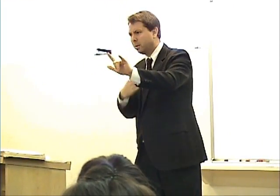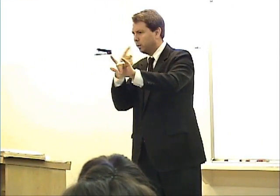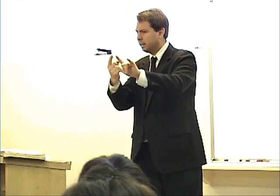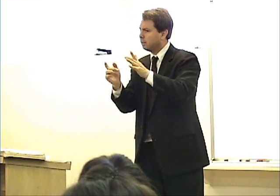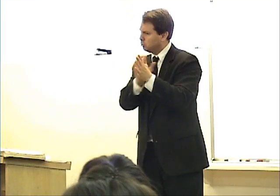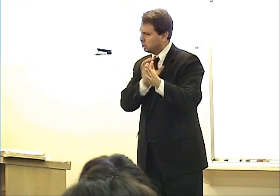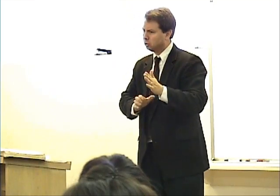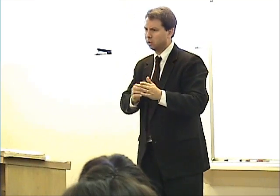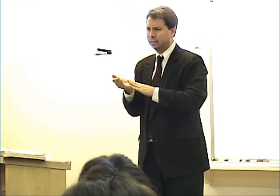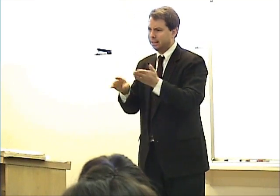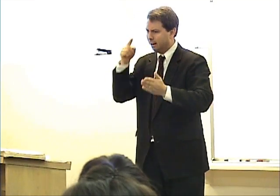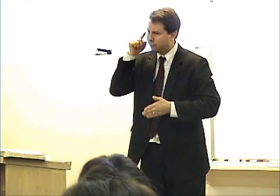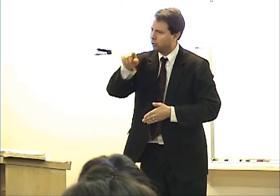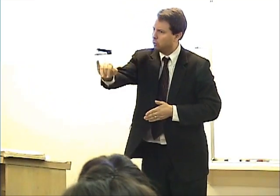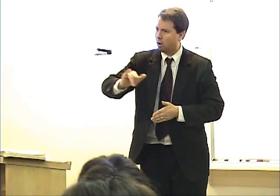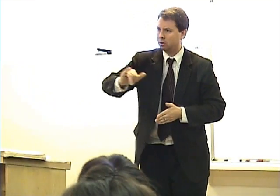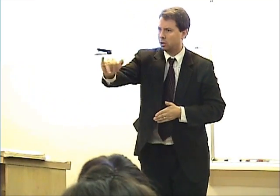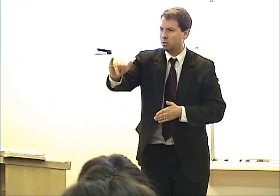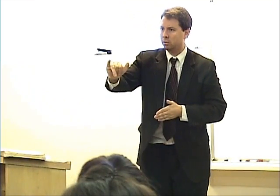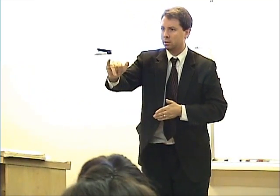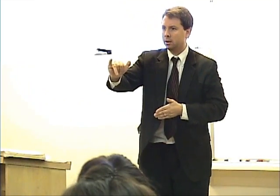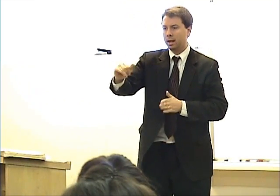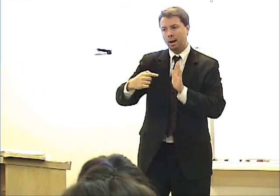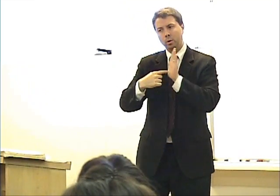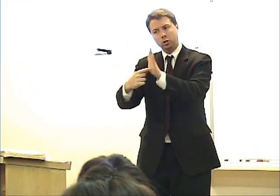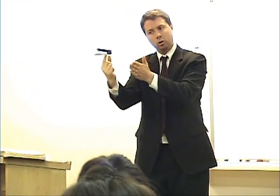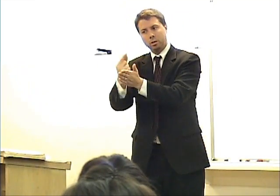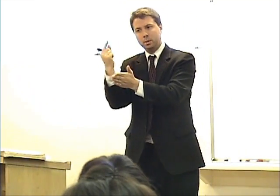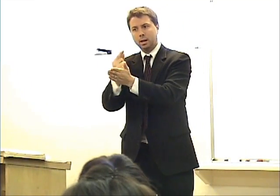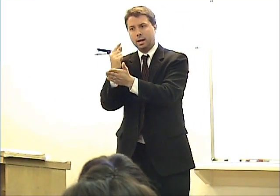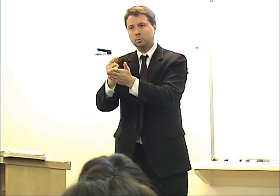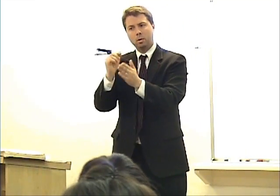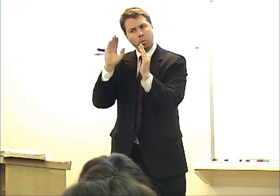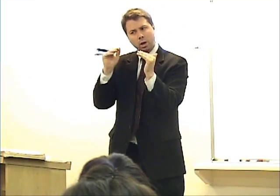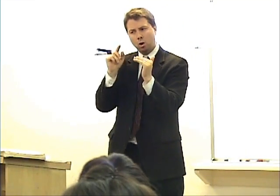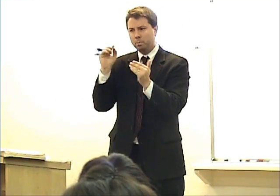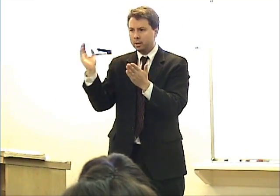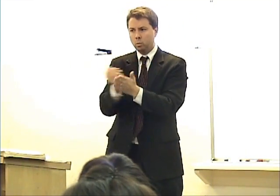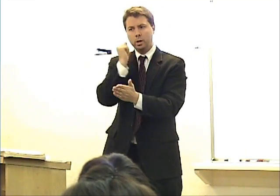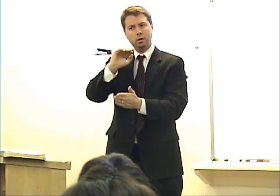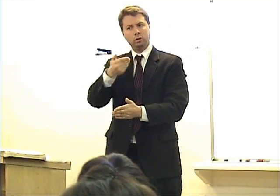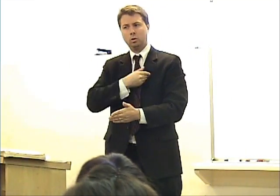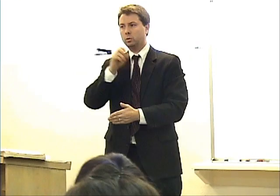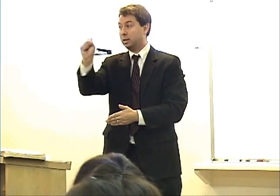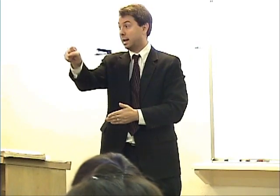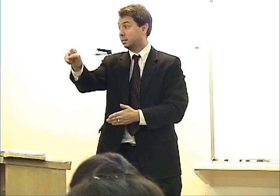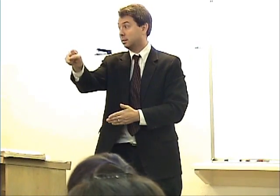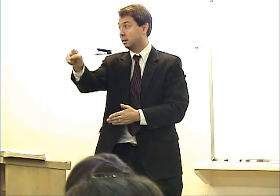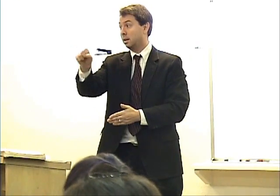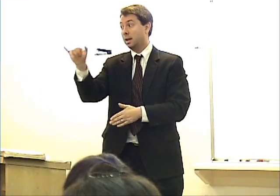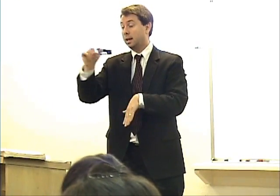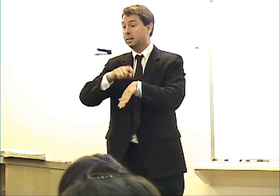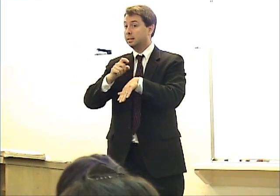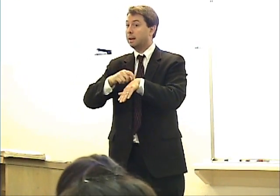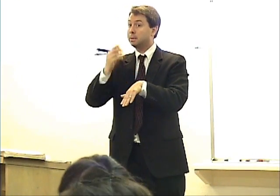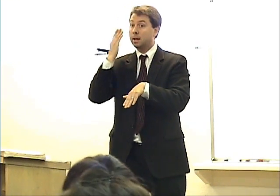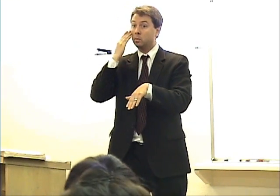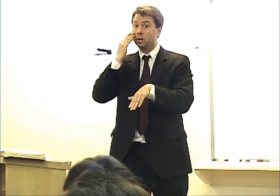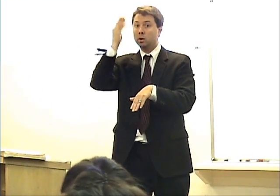and we tell them Jesus Christ died for you also. And we show them the gospel and we hope that win their souls, yes. At the same time, you know,